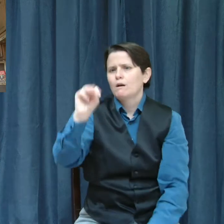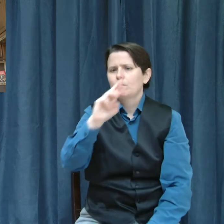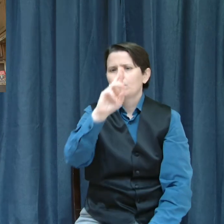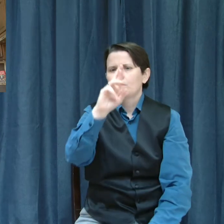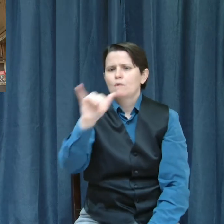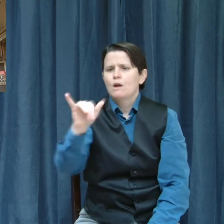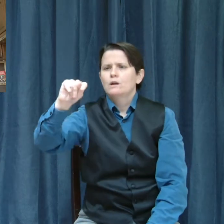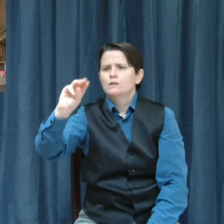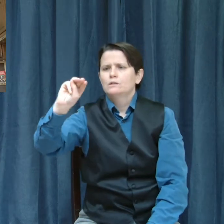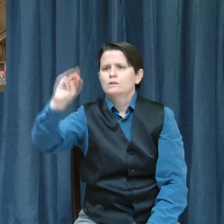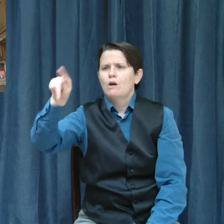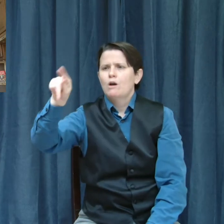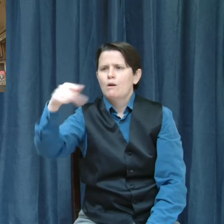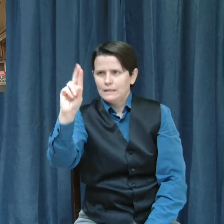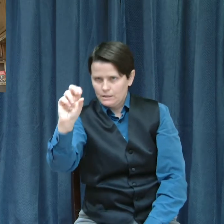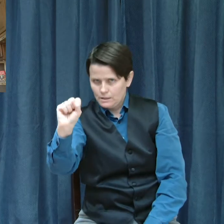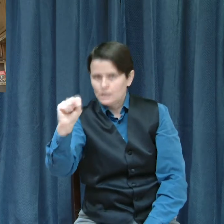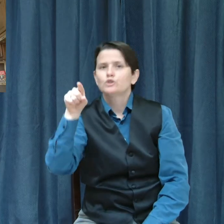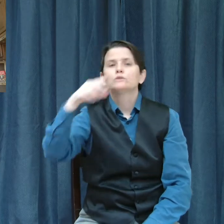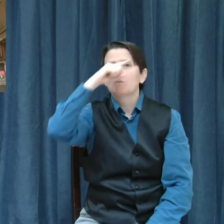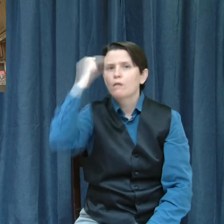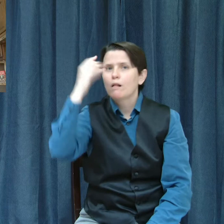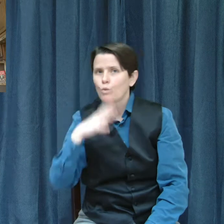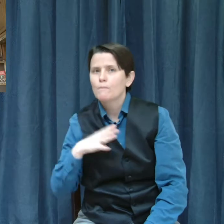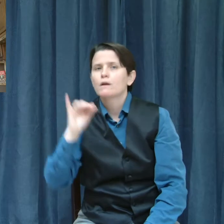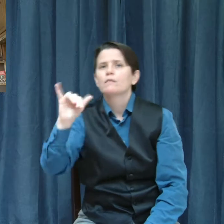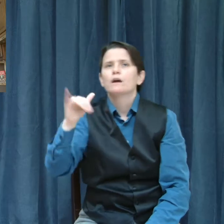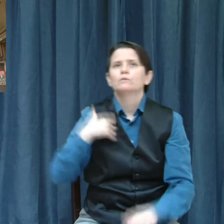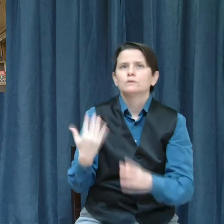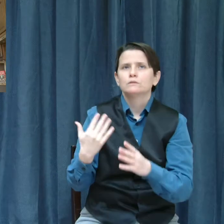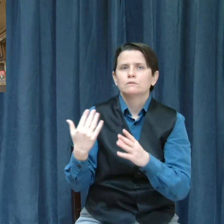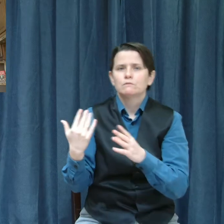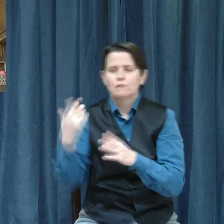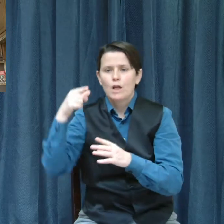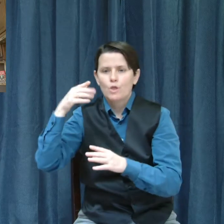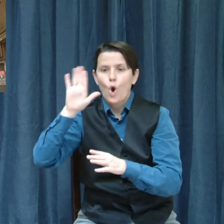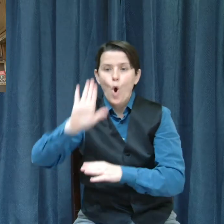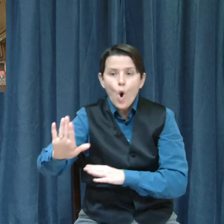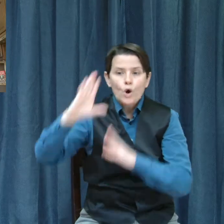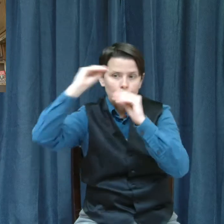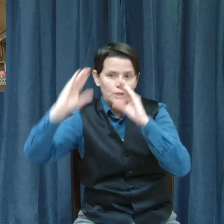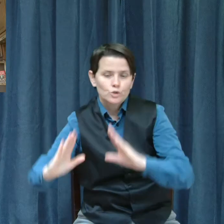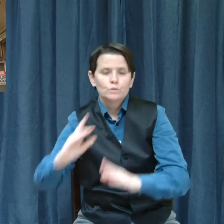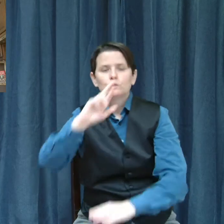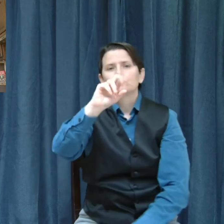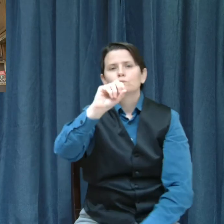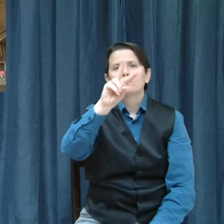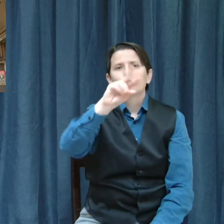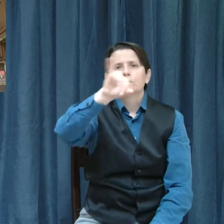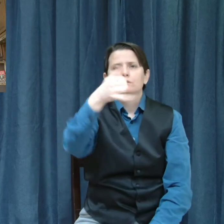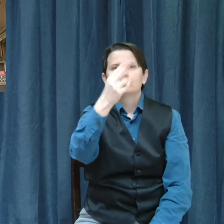was under the tutelage of Reverend Johnny Coleman, who is another